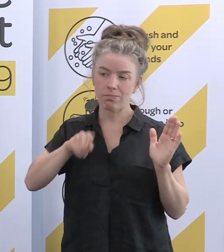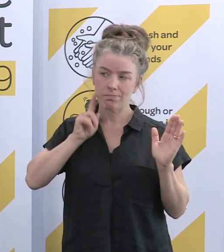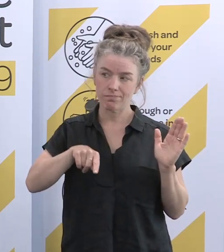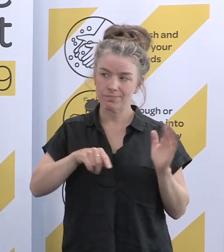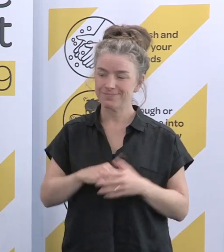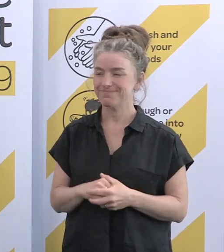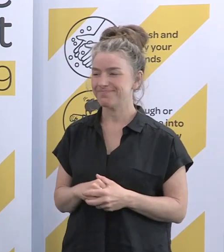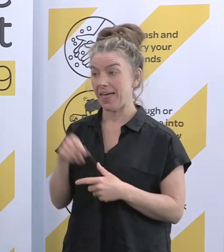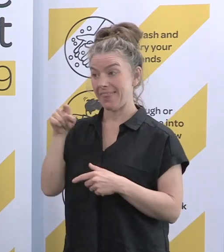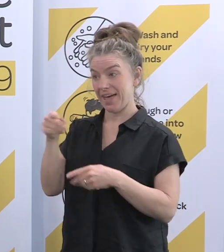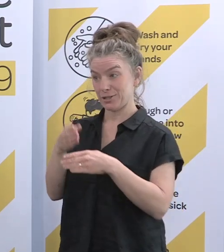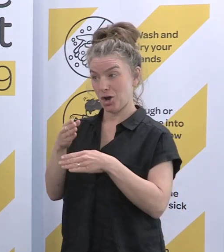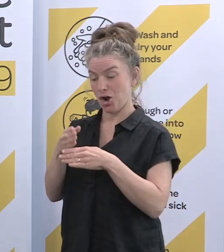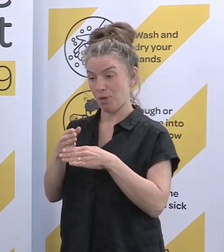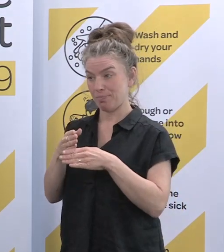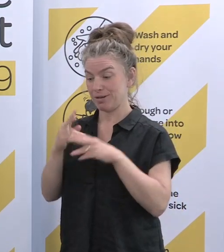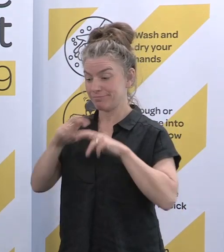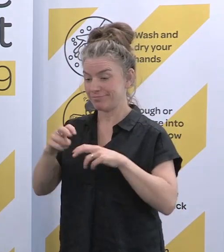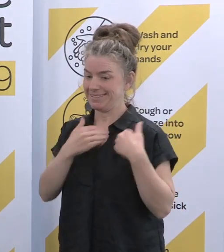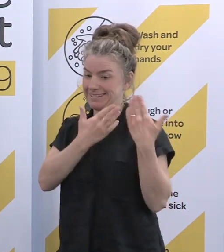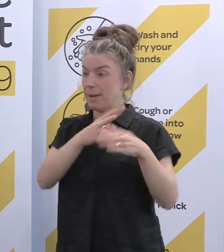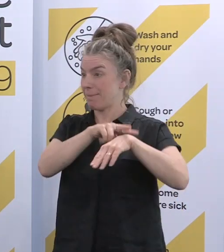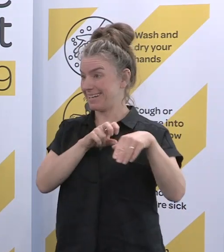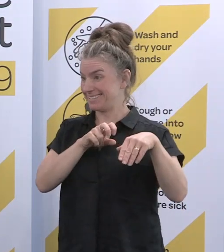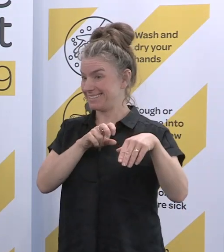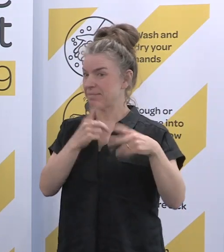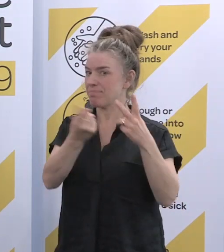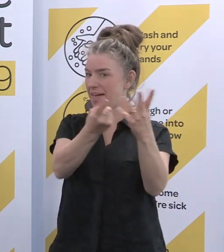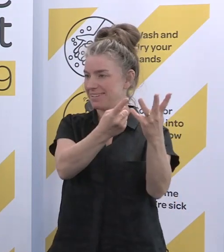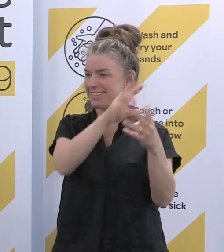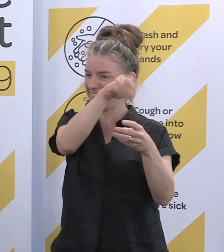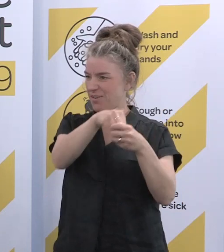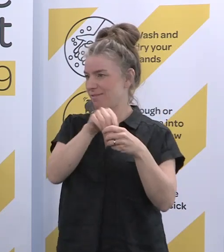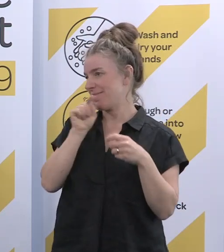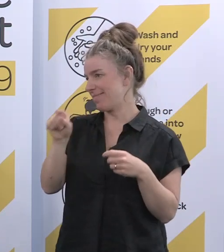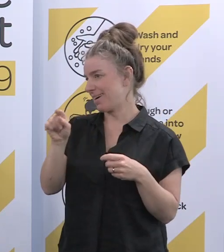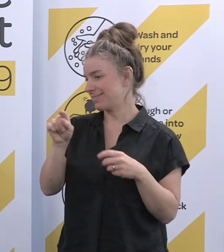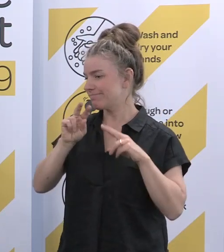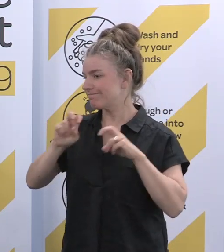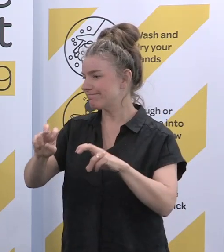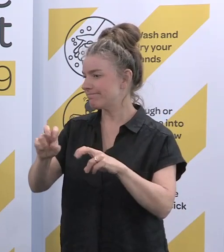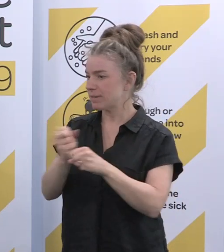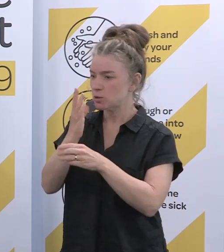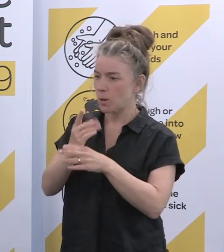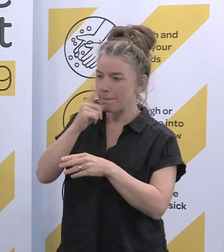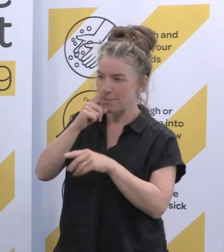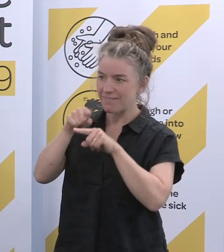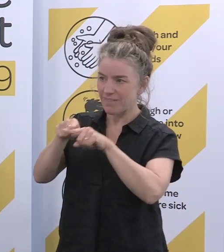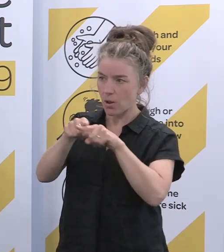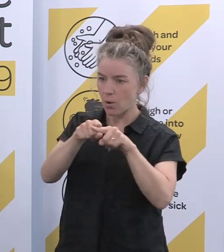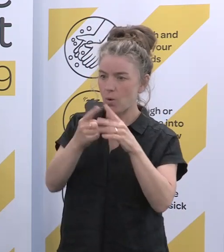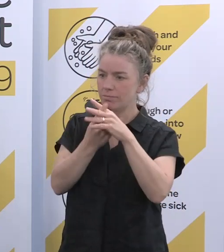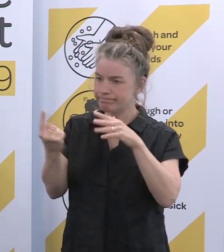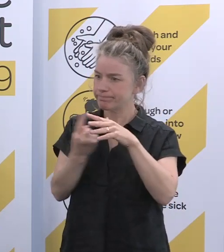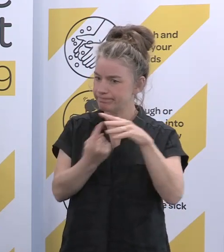to hand that stream of work over to the police and others. So there are other people who are working on the enforcement of compliance